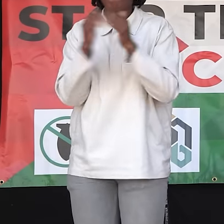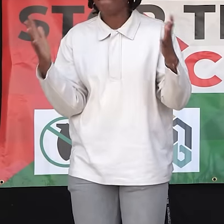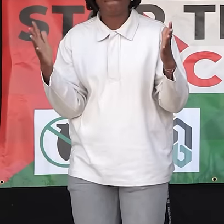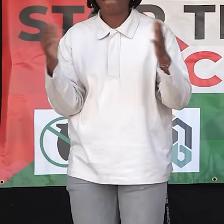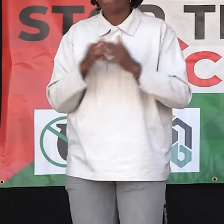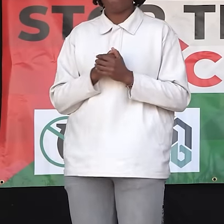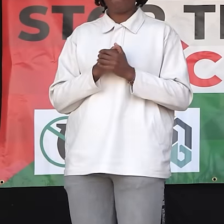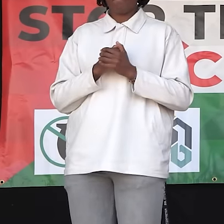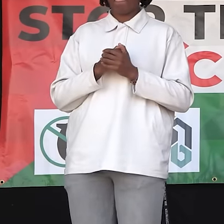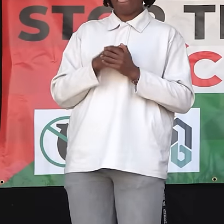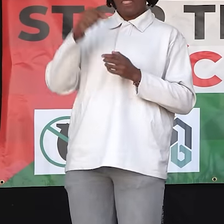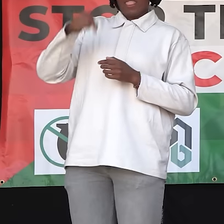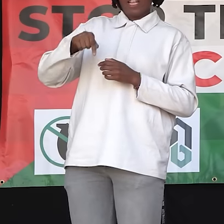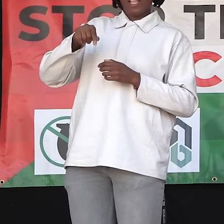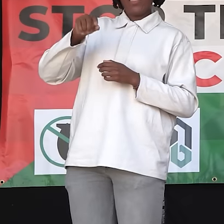In this country,